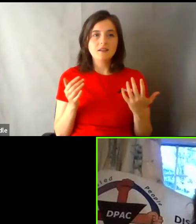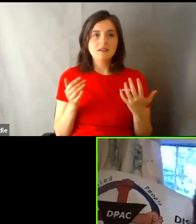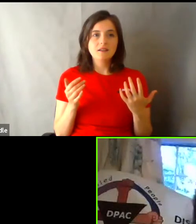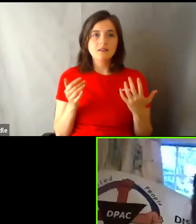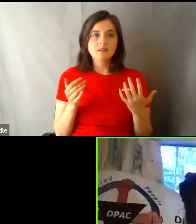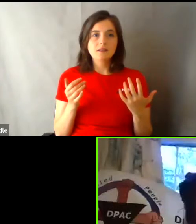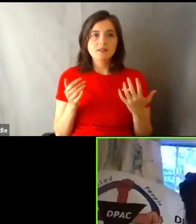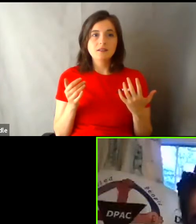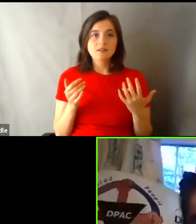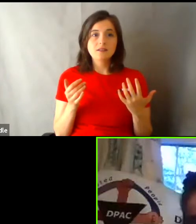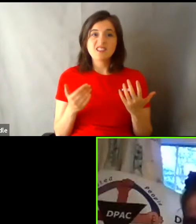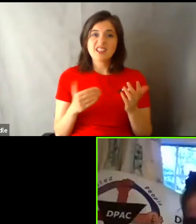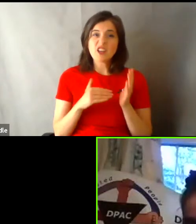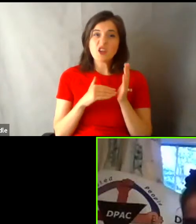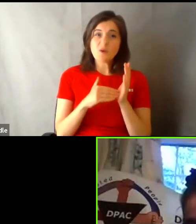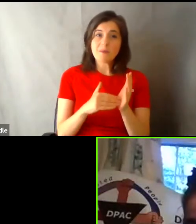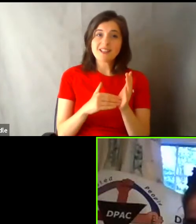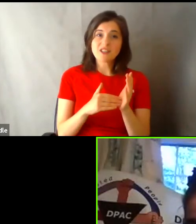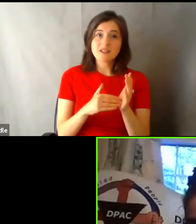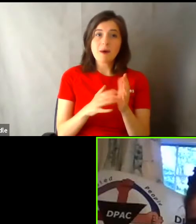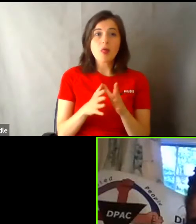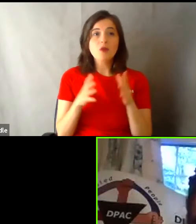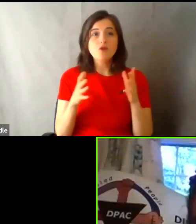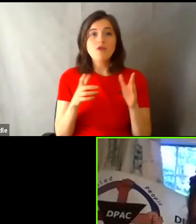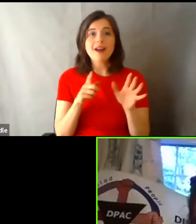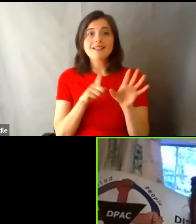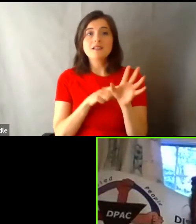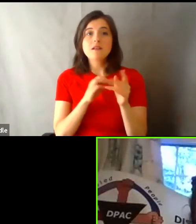you're mentioning about the Yarmouth